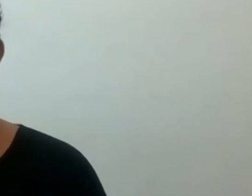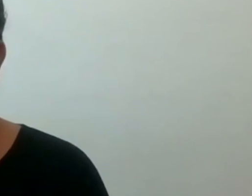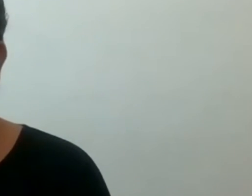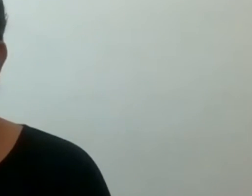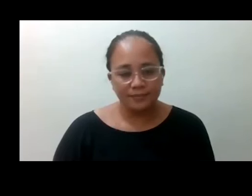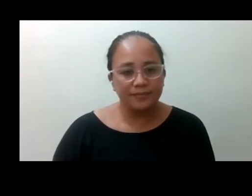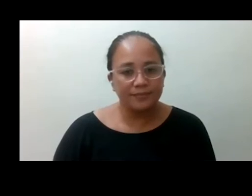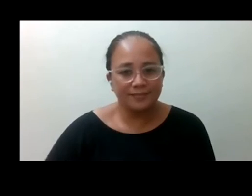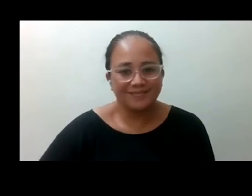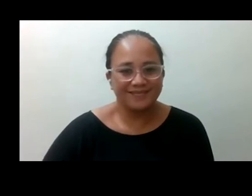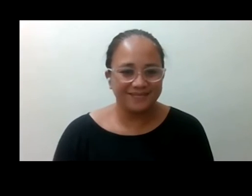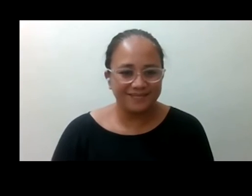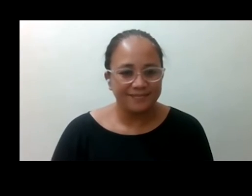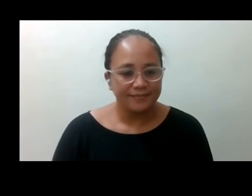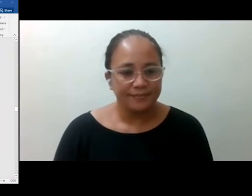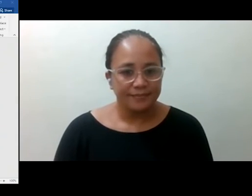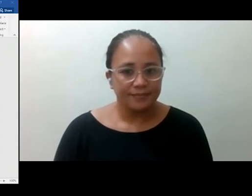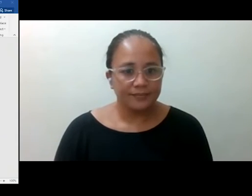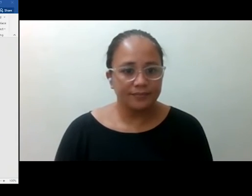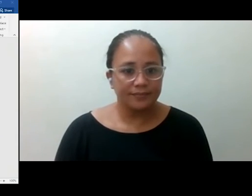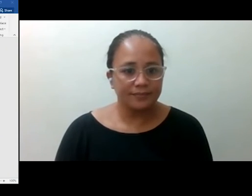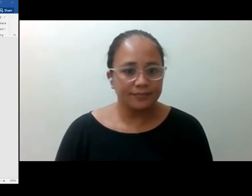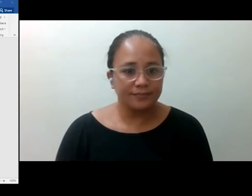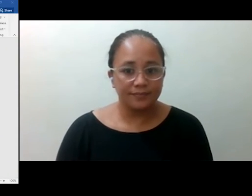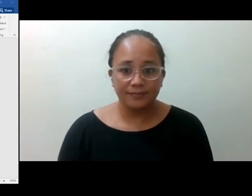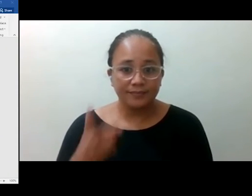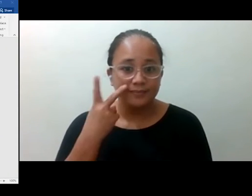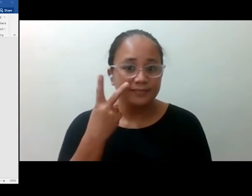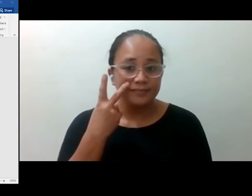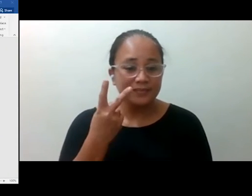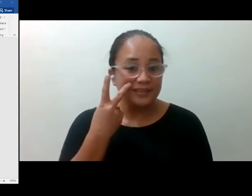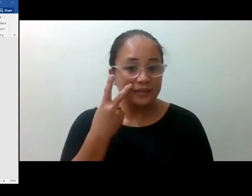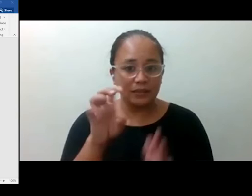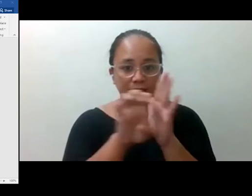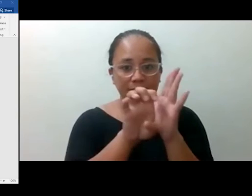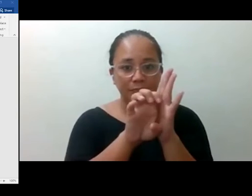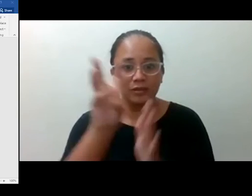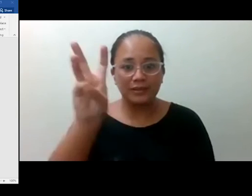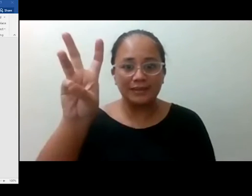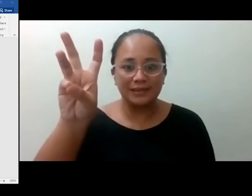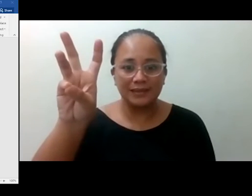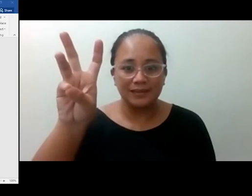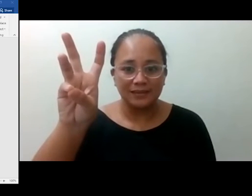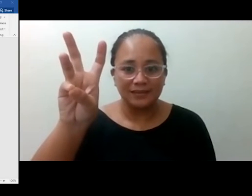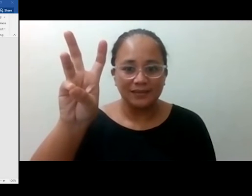Okay. All right. Now, let's look at example 6.